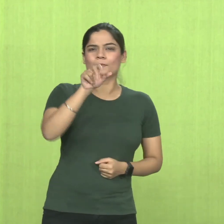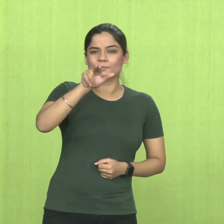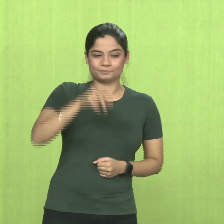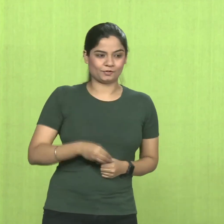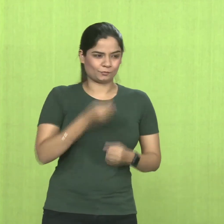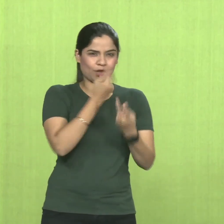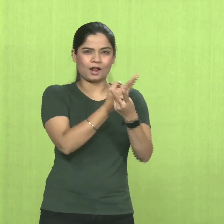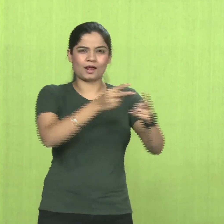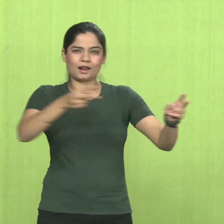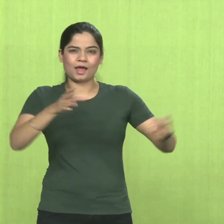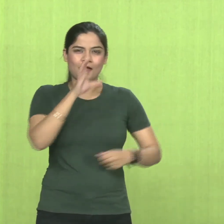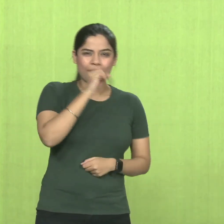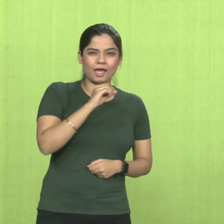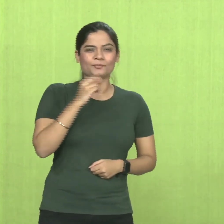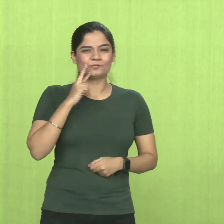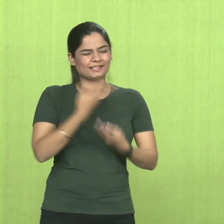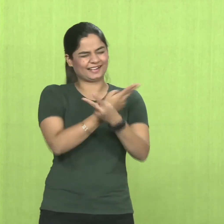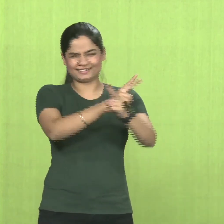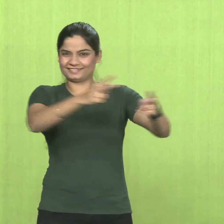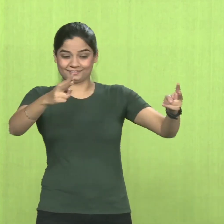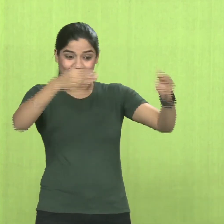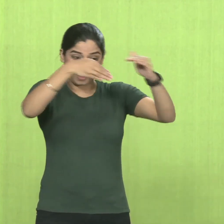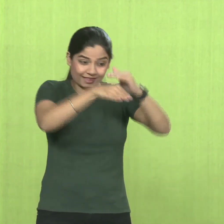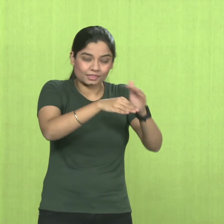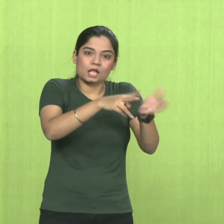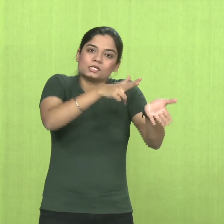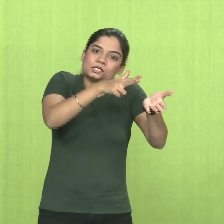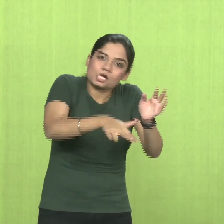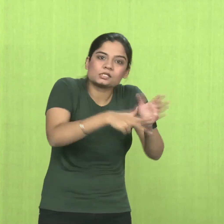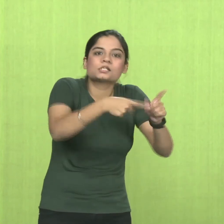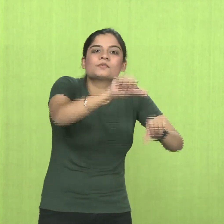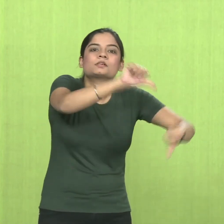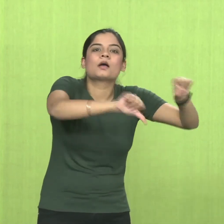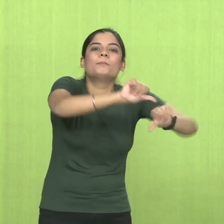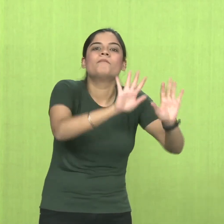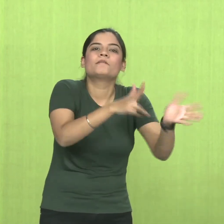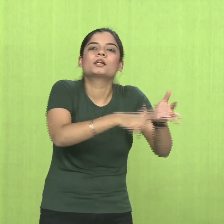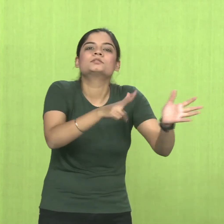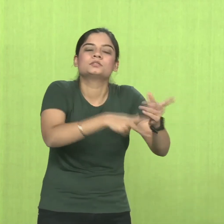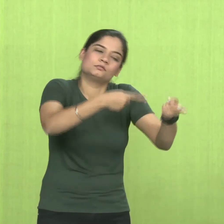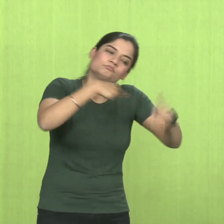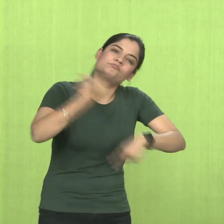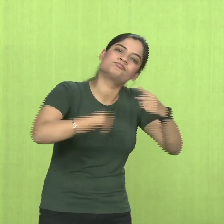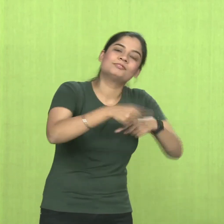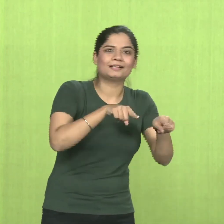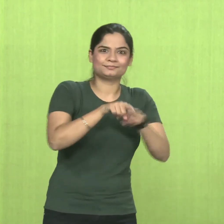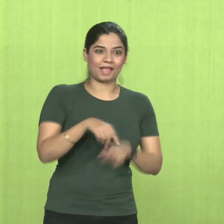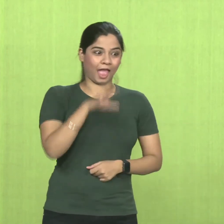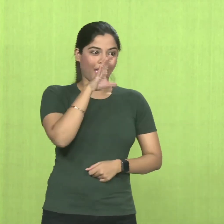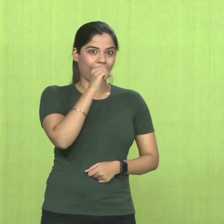are already present in food, be it in mango, vegetables, etc. These natural chemicals that are only present in food. Let's